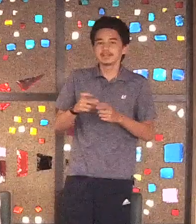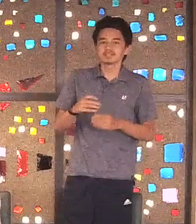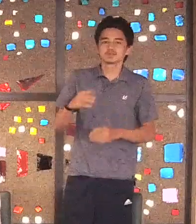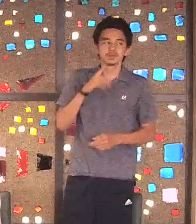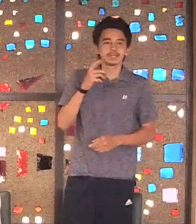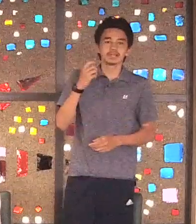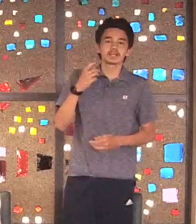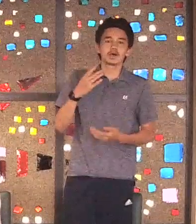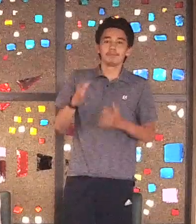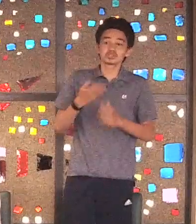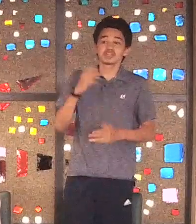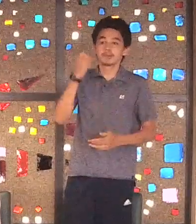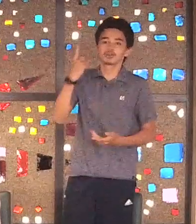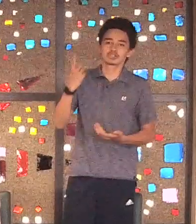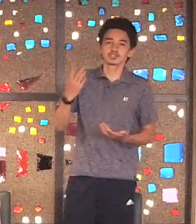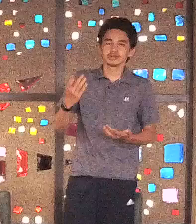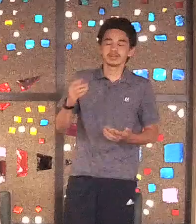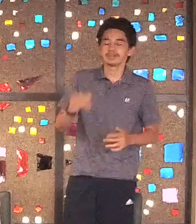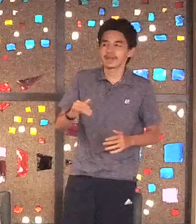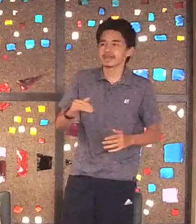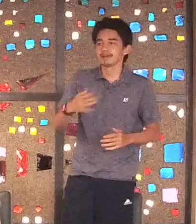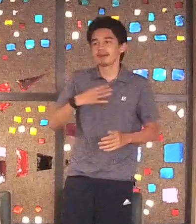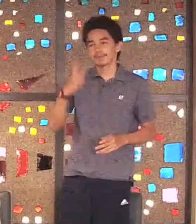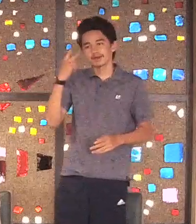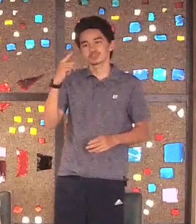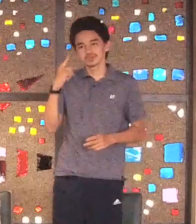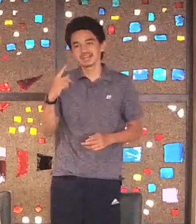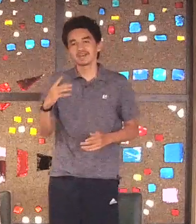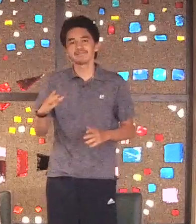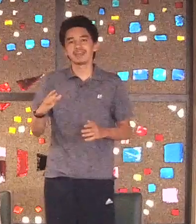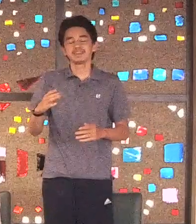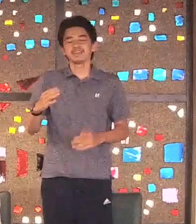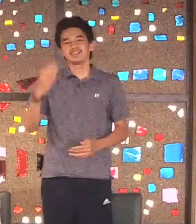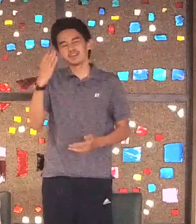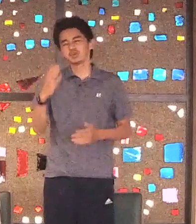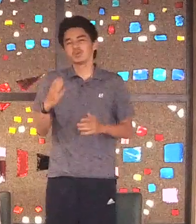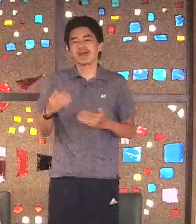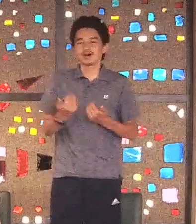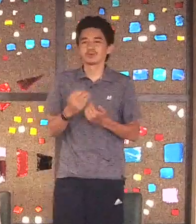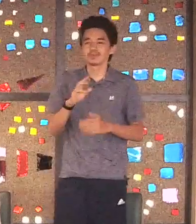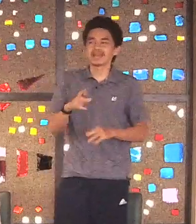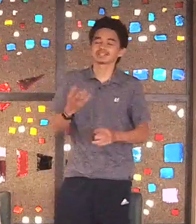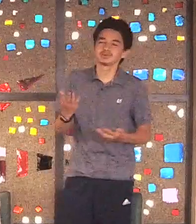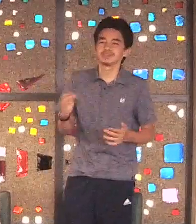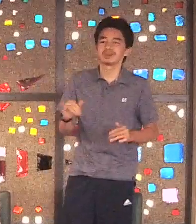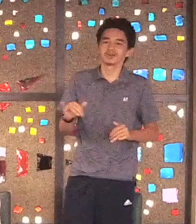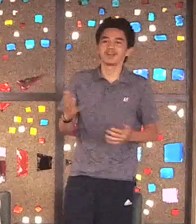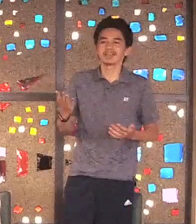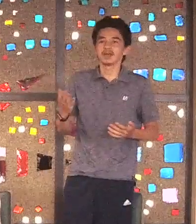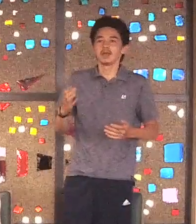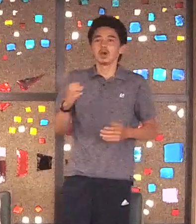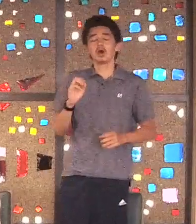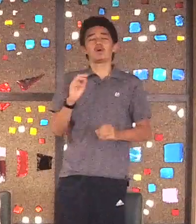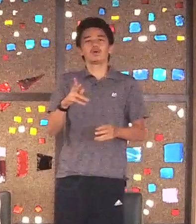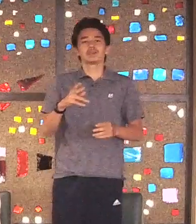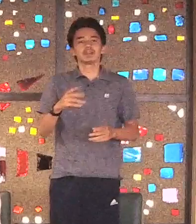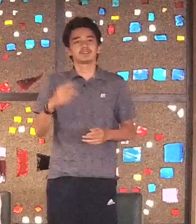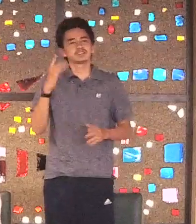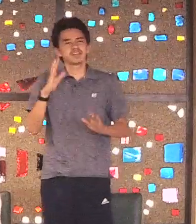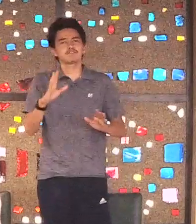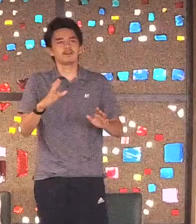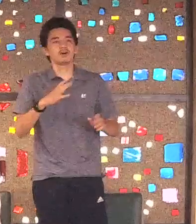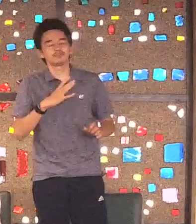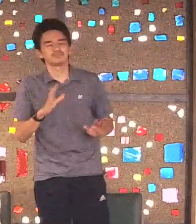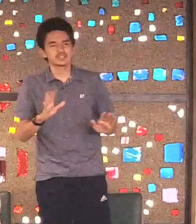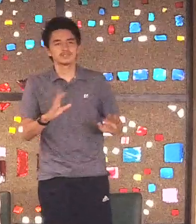My friends really, most of them understood that my parents were deaf and they knew how to react to it. They were like, oh, okay,